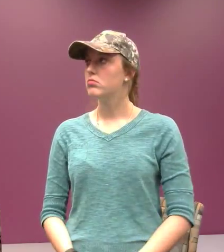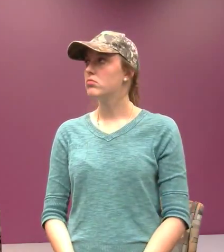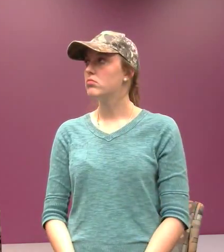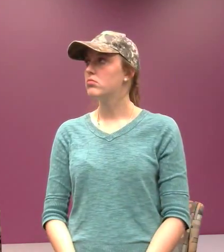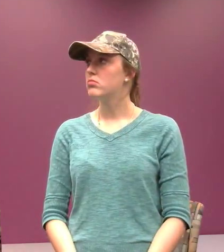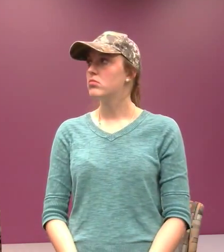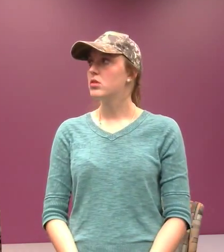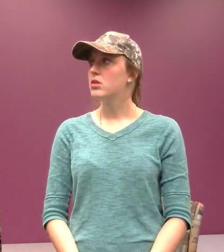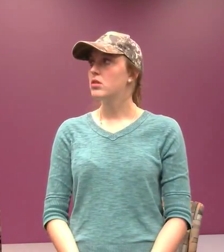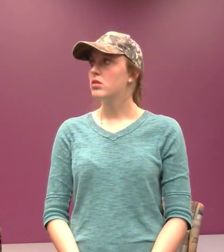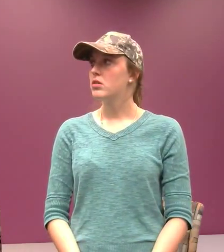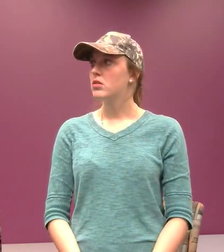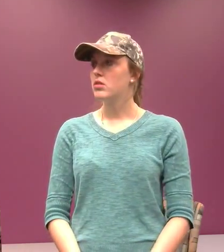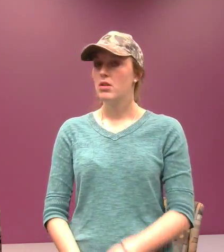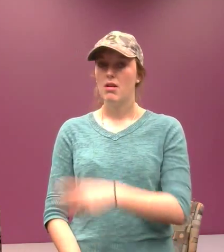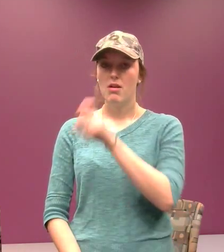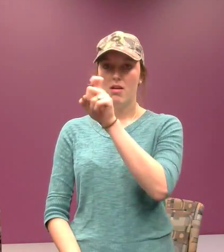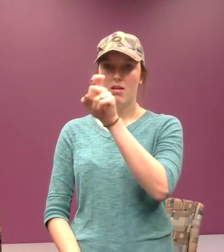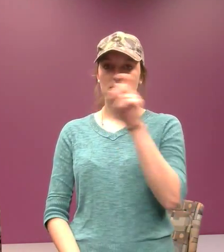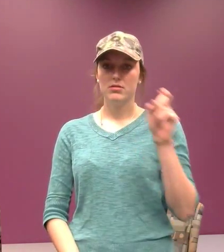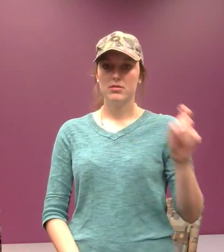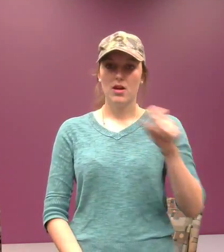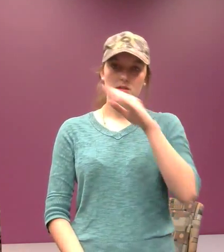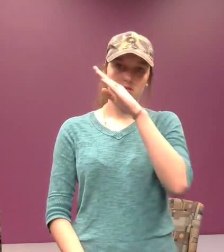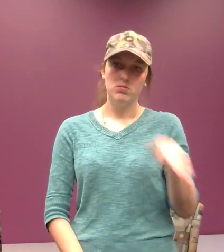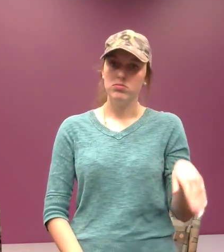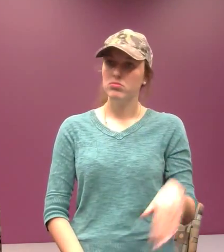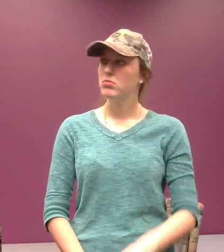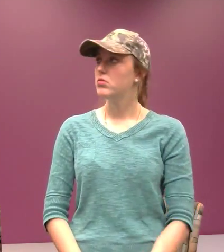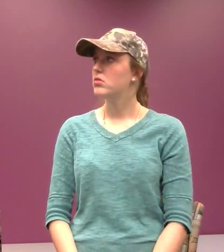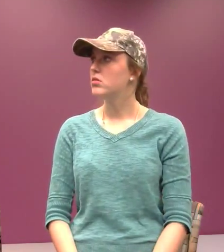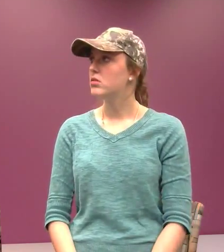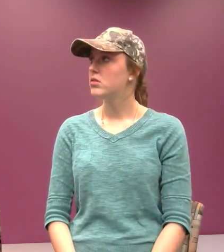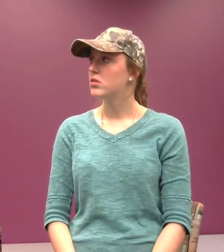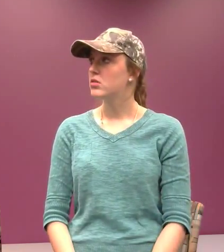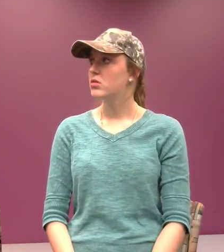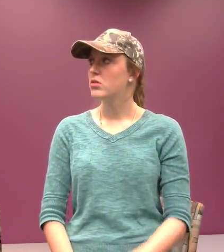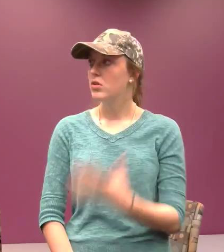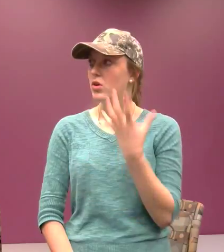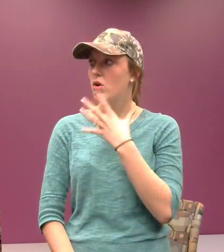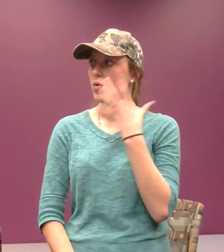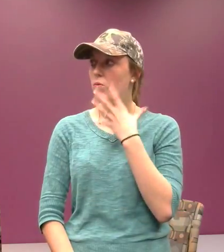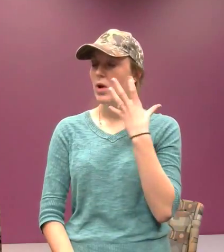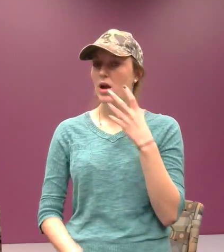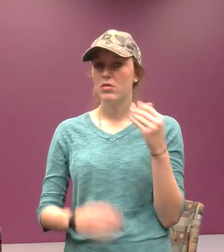And x with x. My goodness, everything went again.